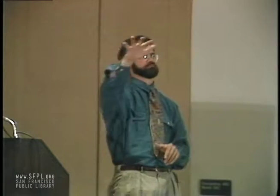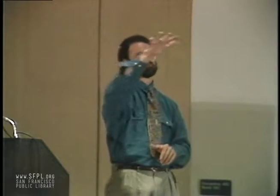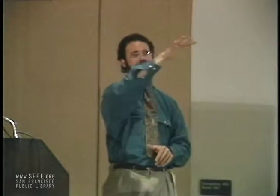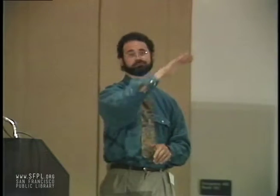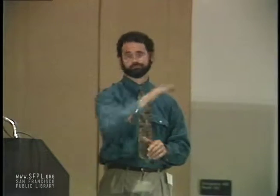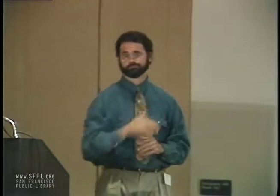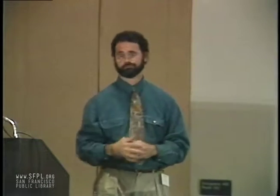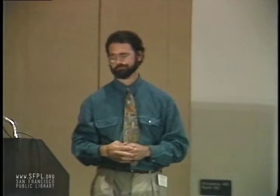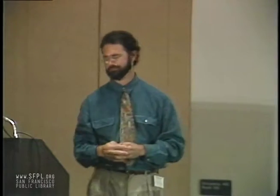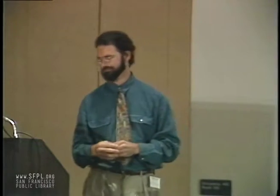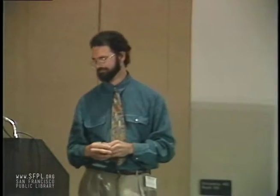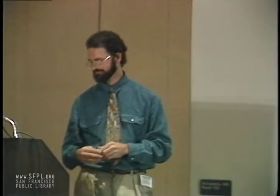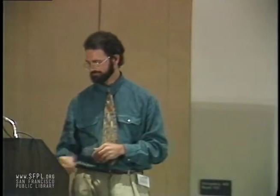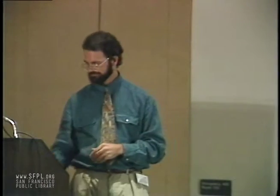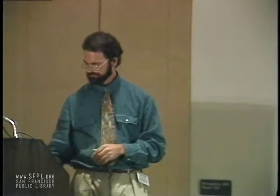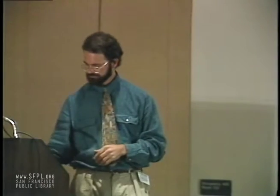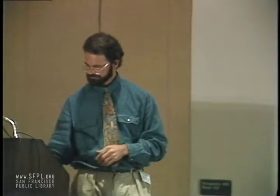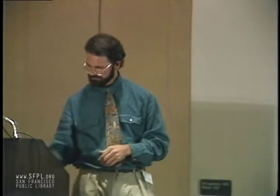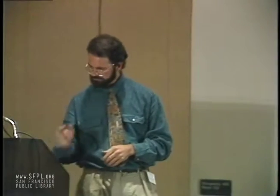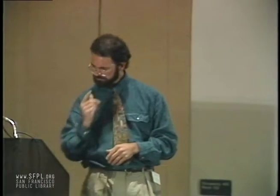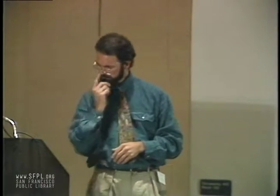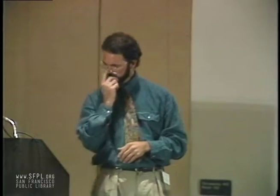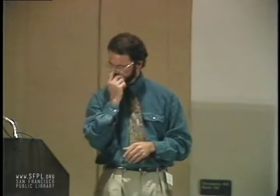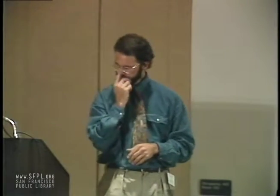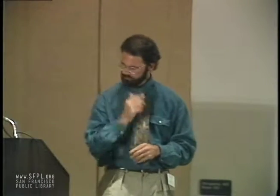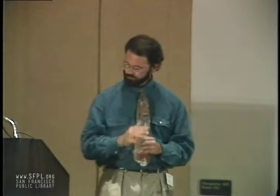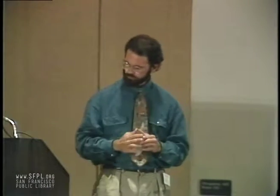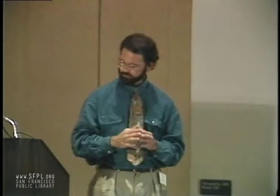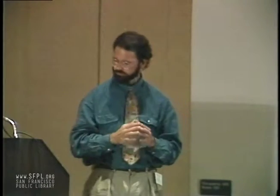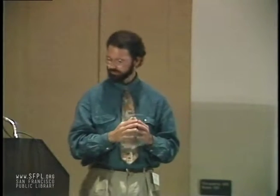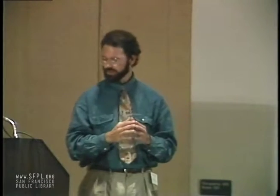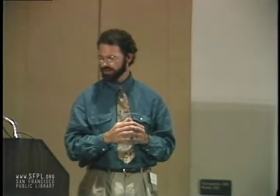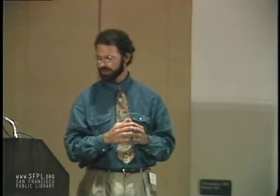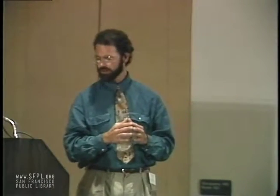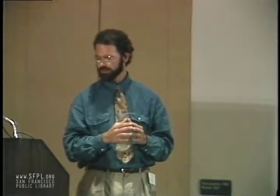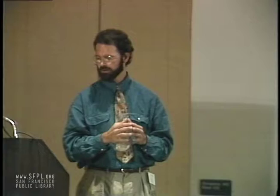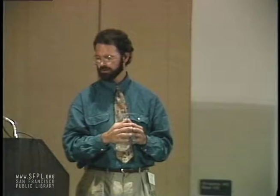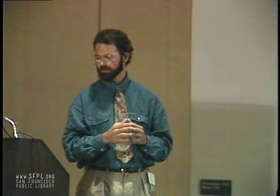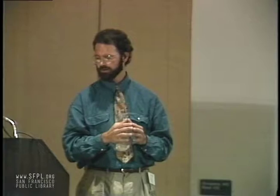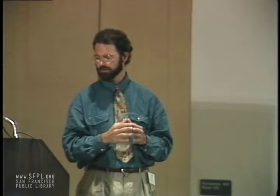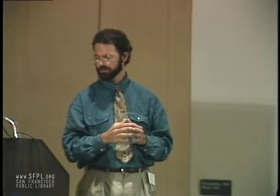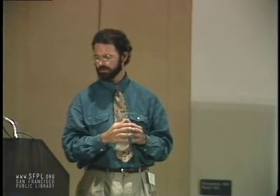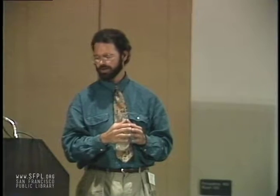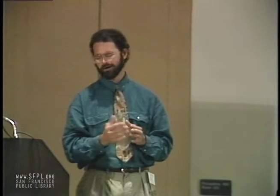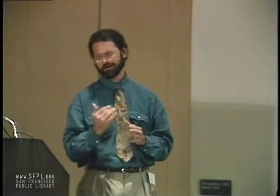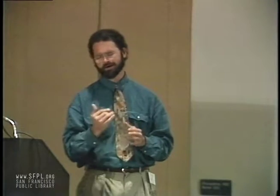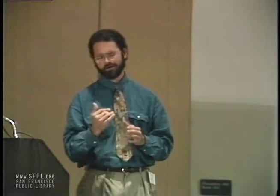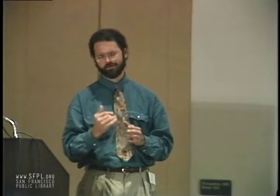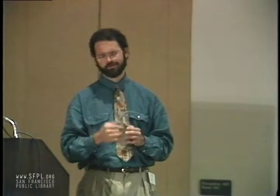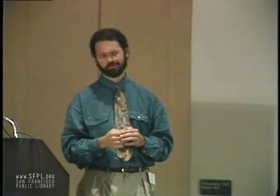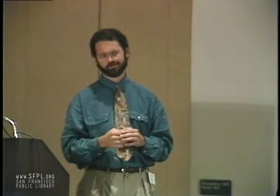those attitudes and that kind of exposure influence the way these groups perceive the deaf